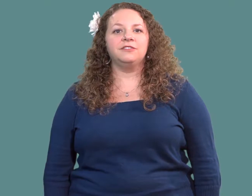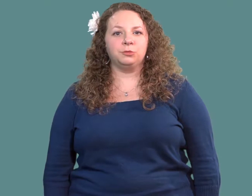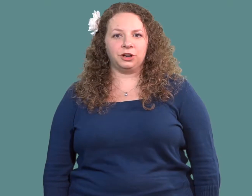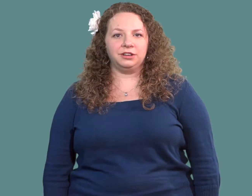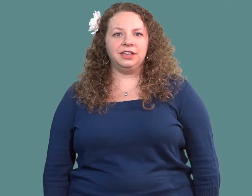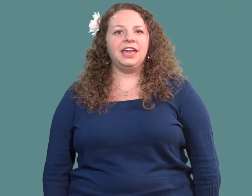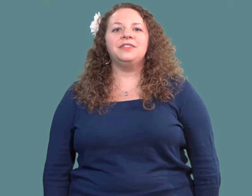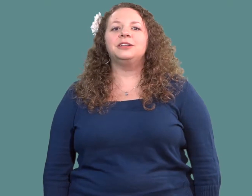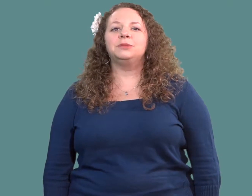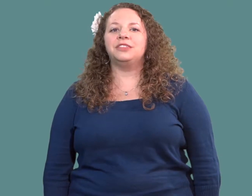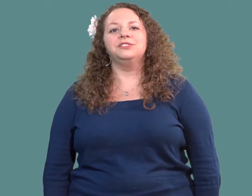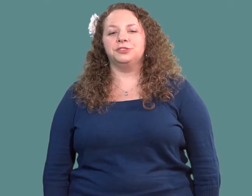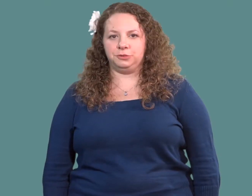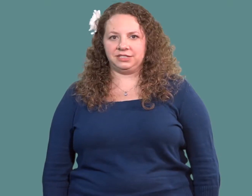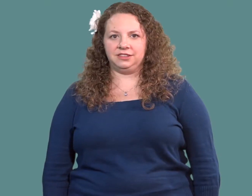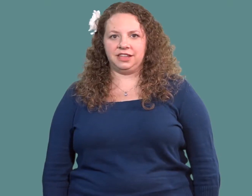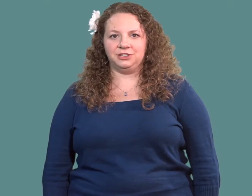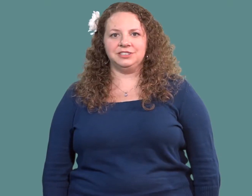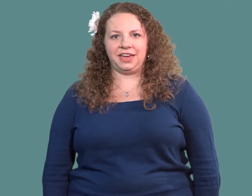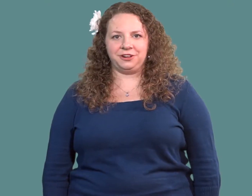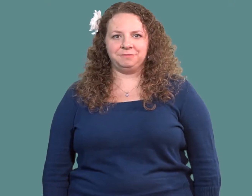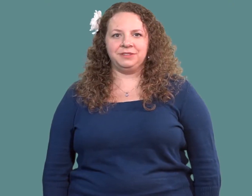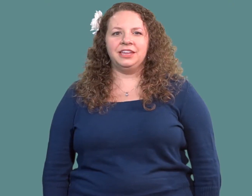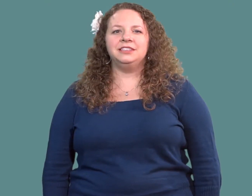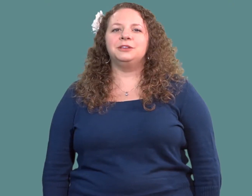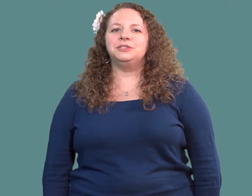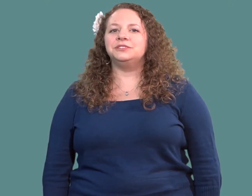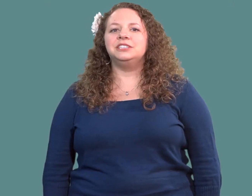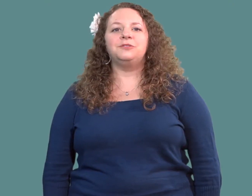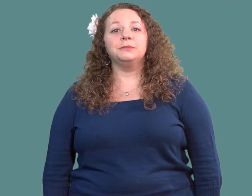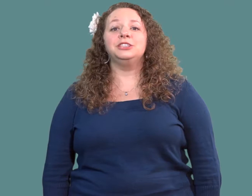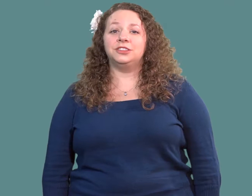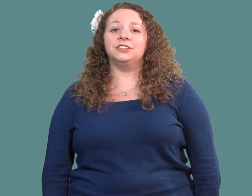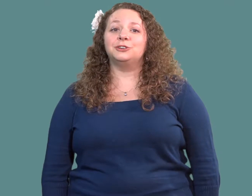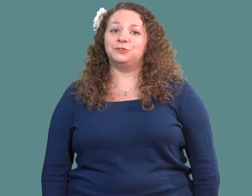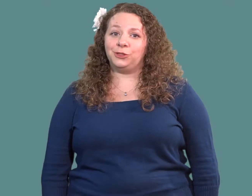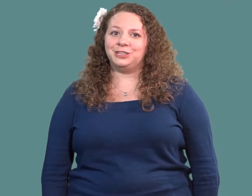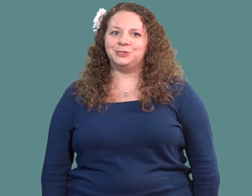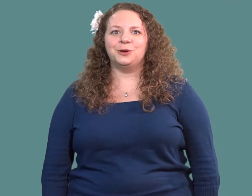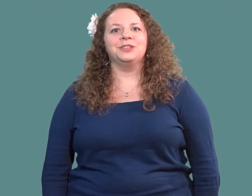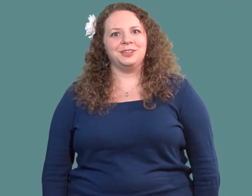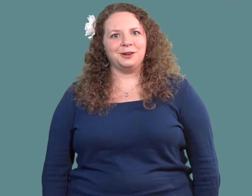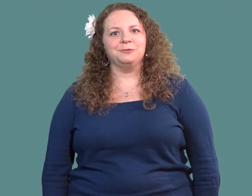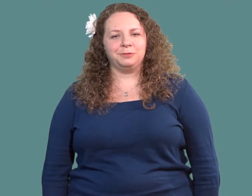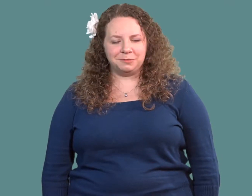your word and then blend the rest of the letters together. Now you still need to form each of the letters fully so that they're